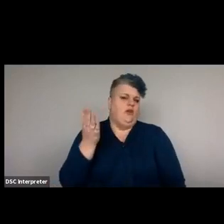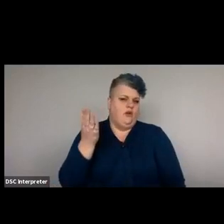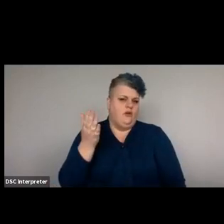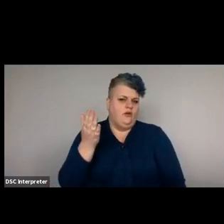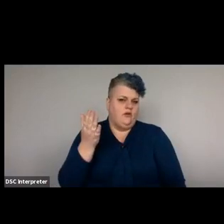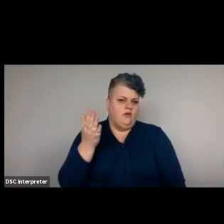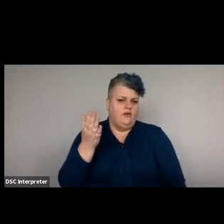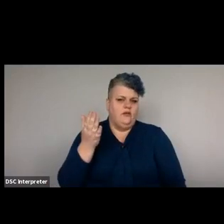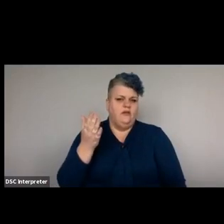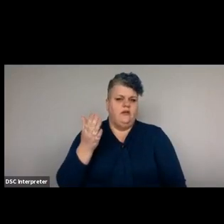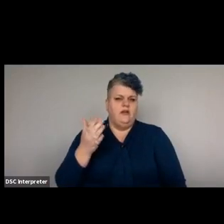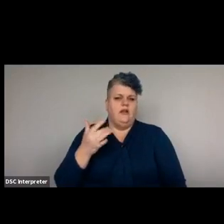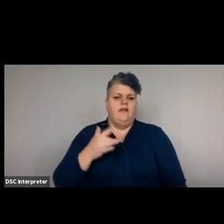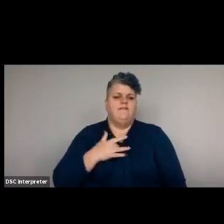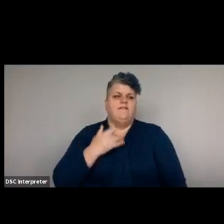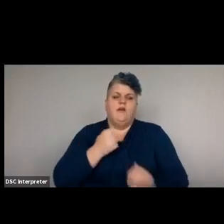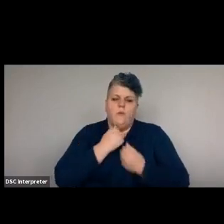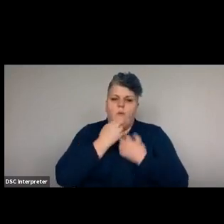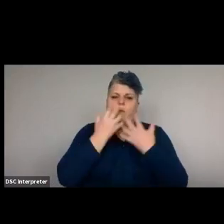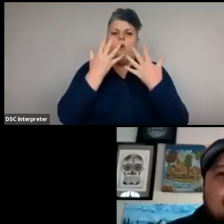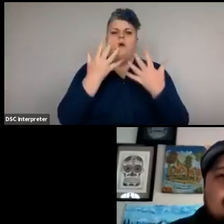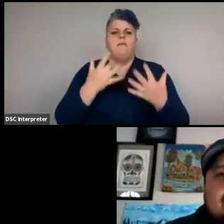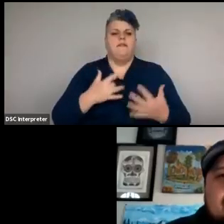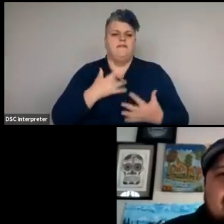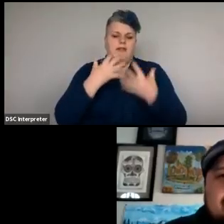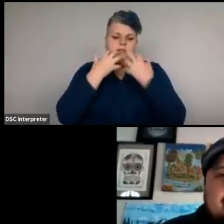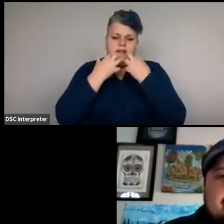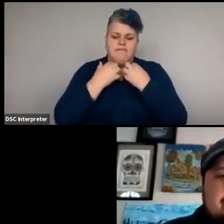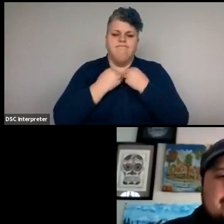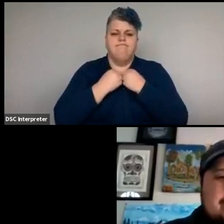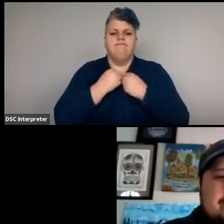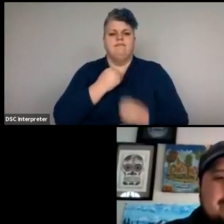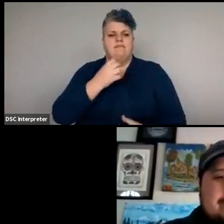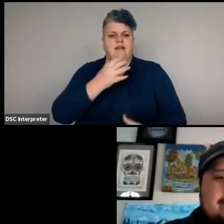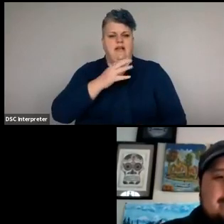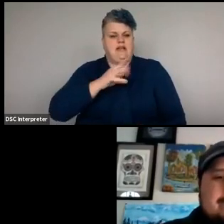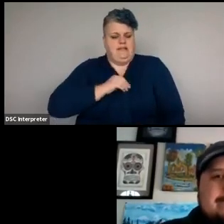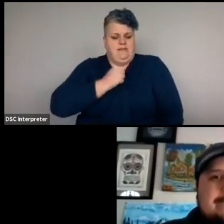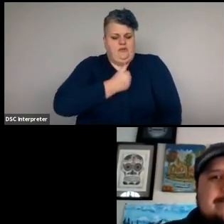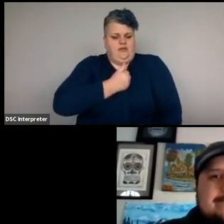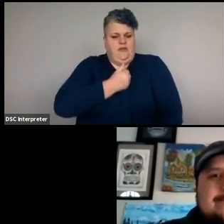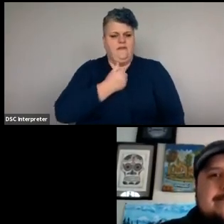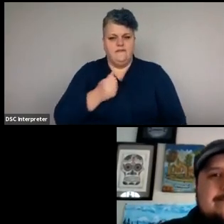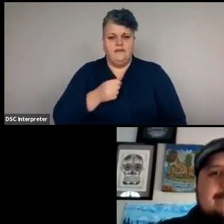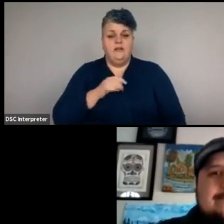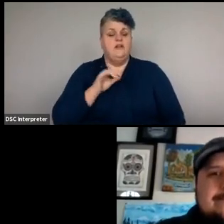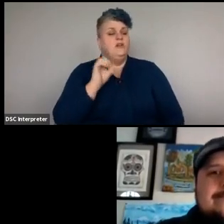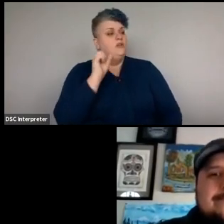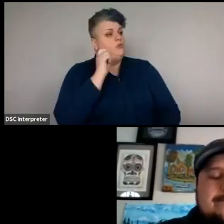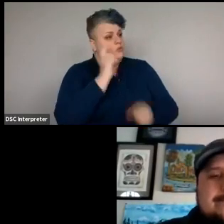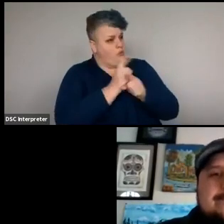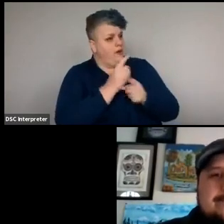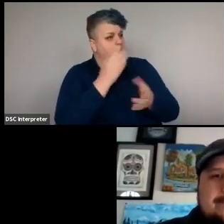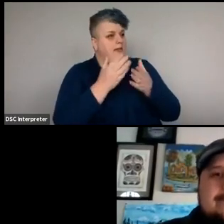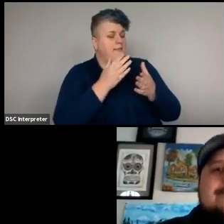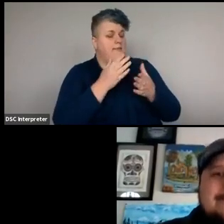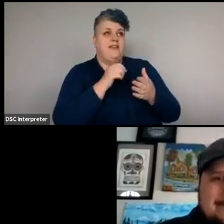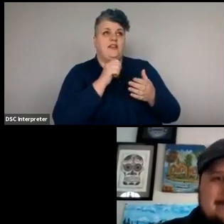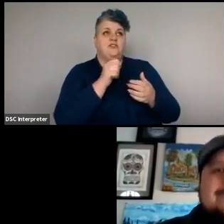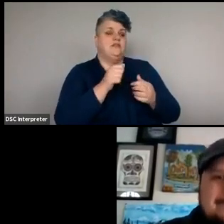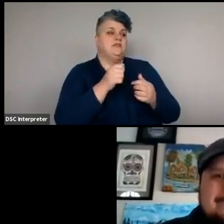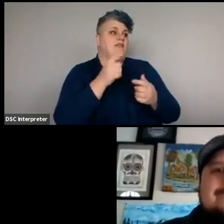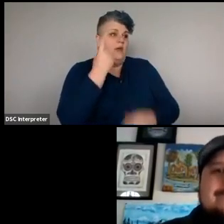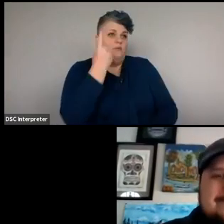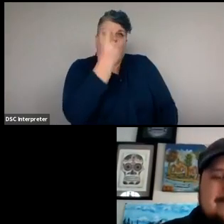feelings of warmth and acceptance that's good for our own mental health. Yeah, and it might just be the thing that gets somebody through a day, right?